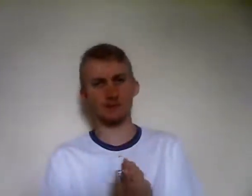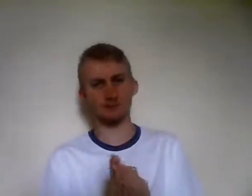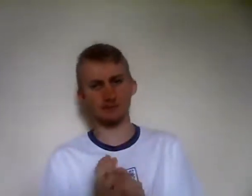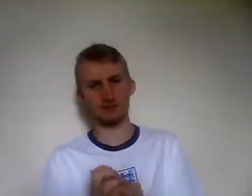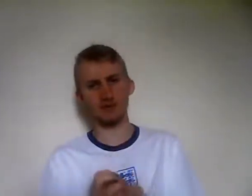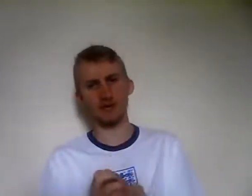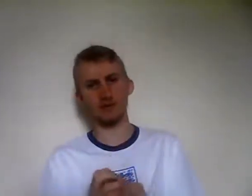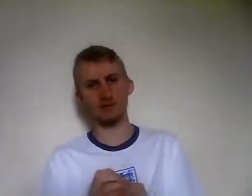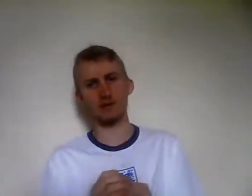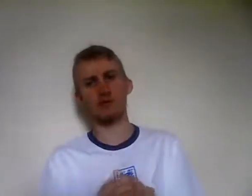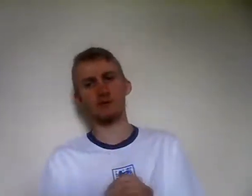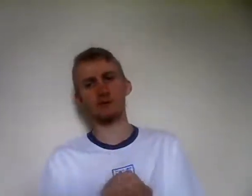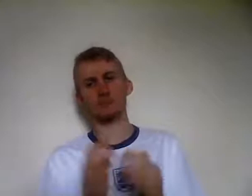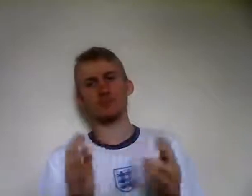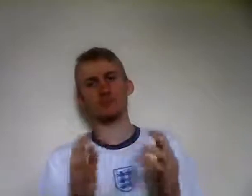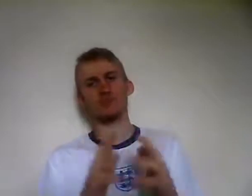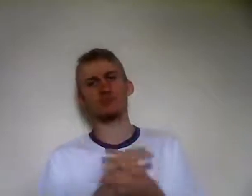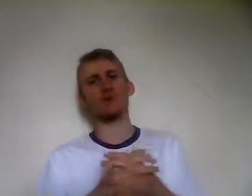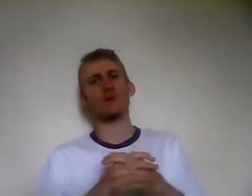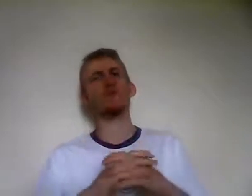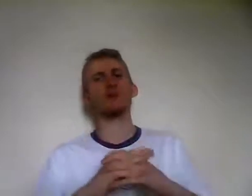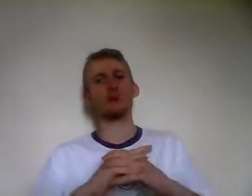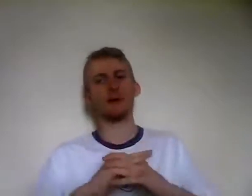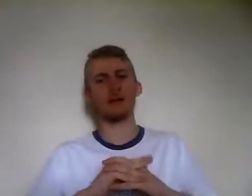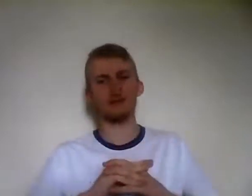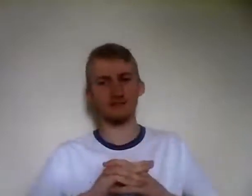captaincy for behaviour not befitting the role of a club captain,